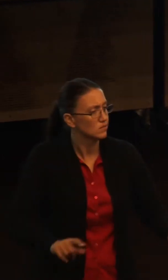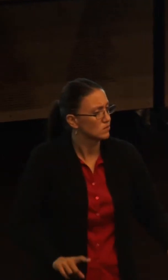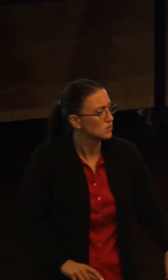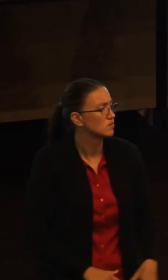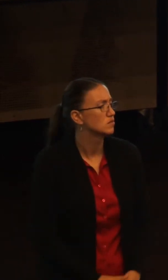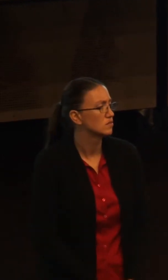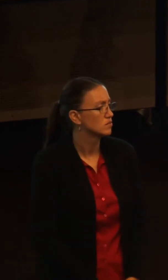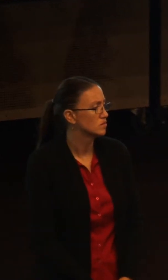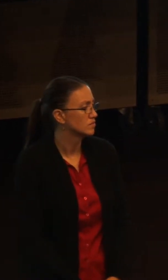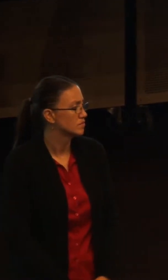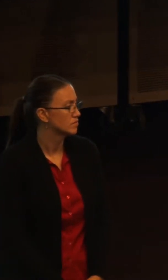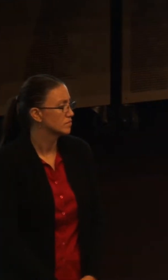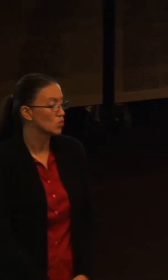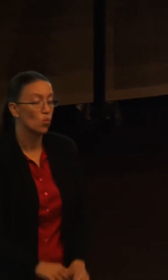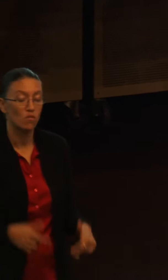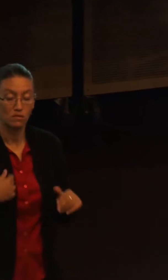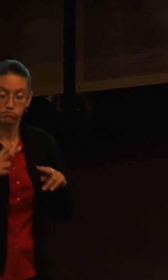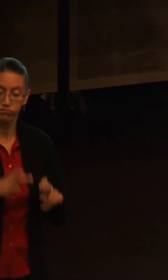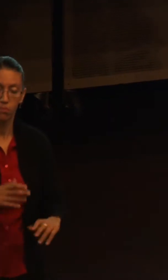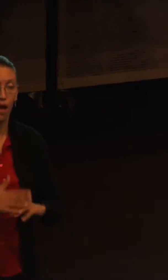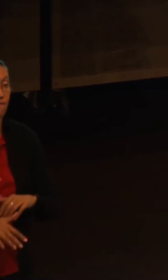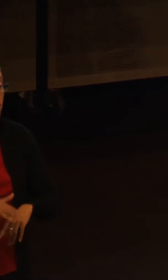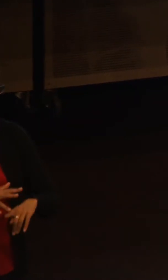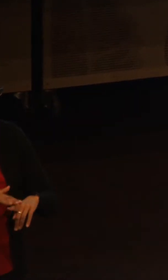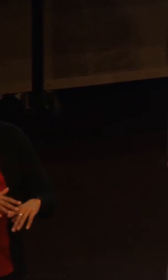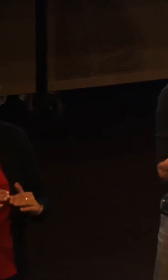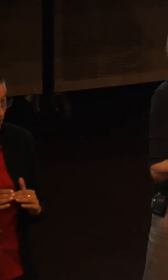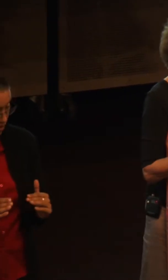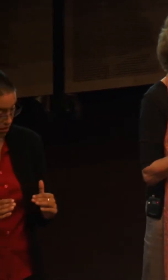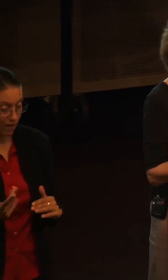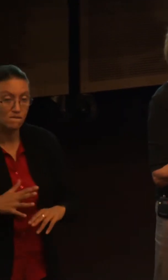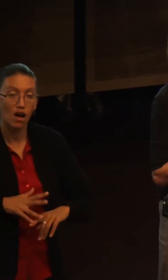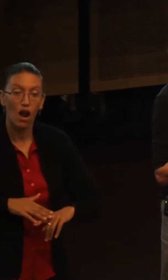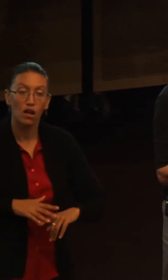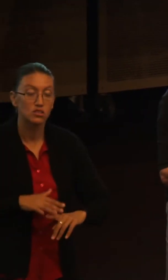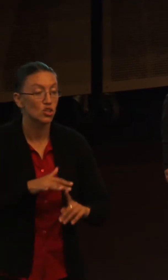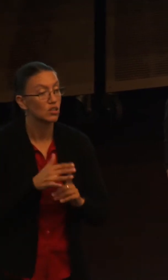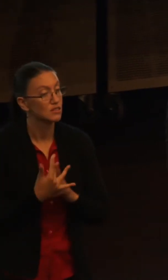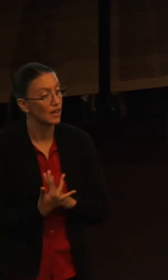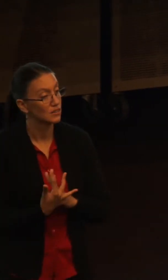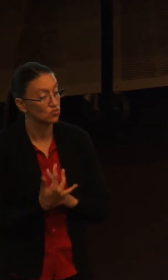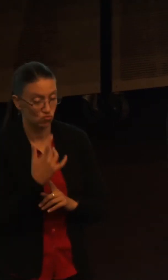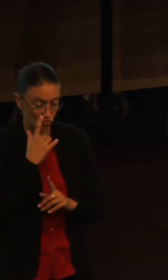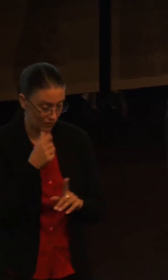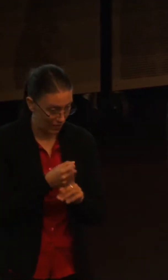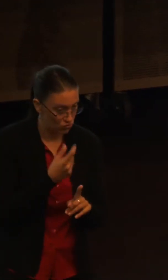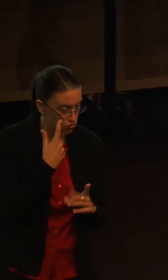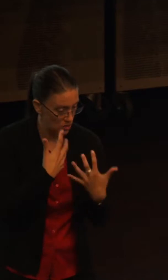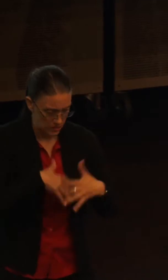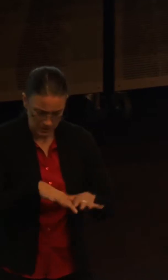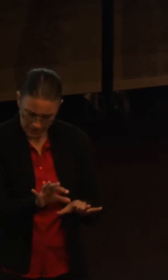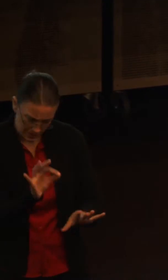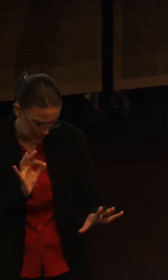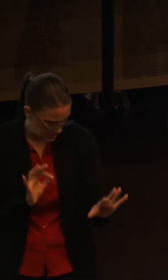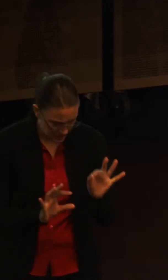So we've been looking a lot at the level of phonology and phonological context effects to try and tease these issues